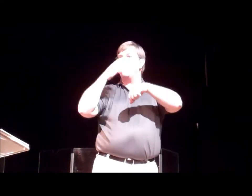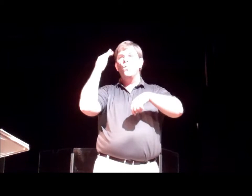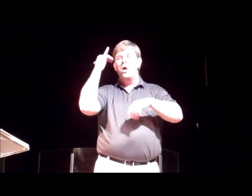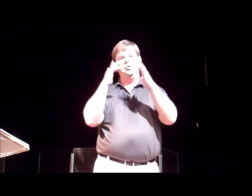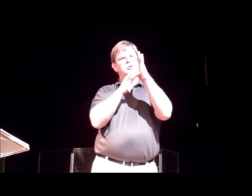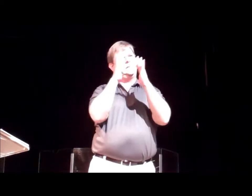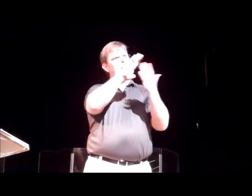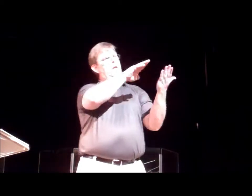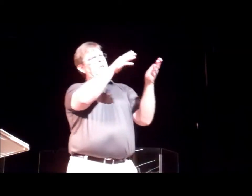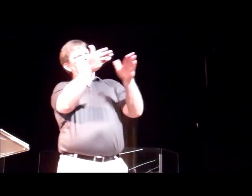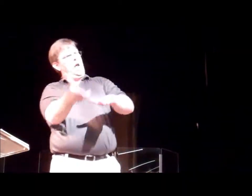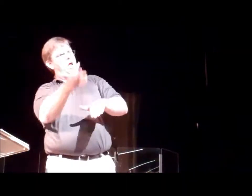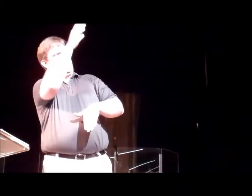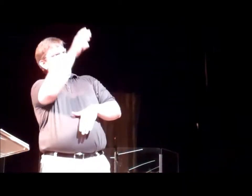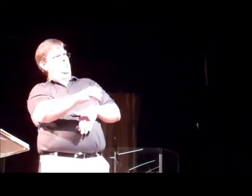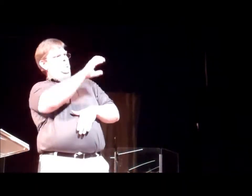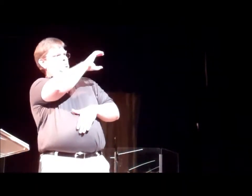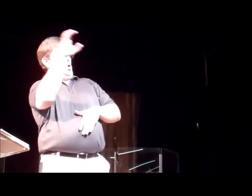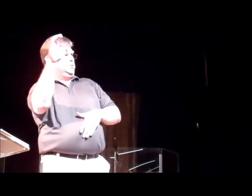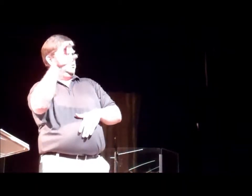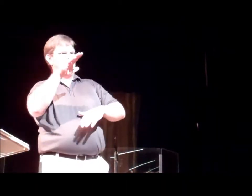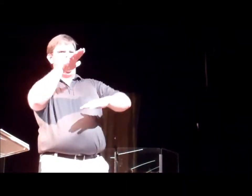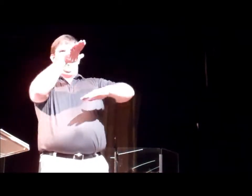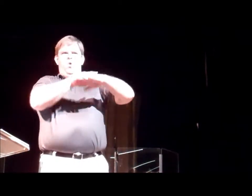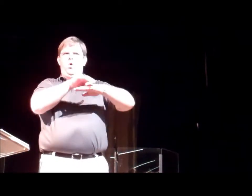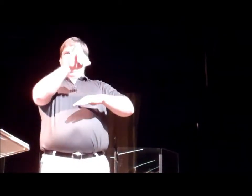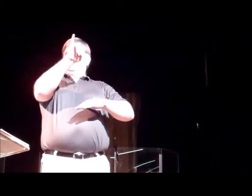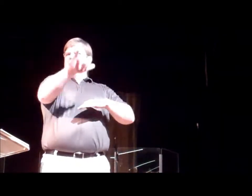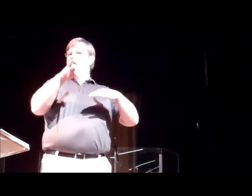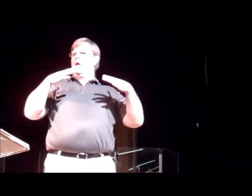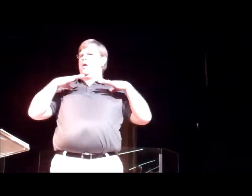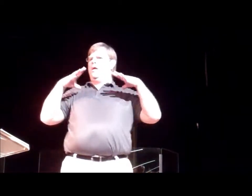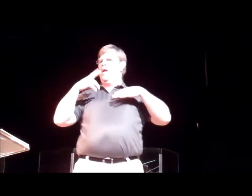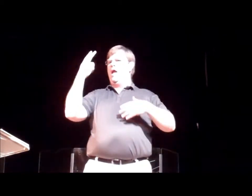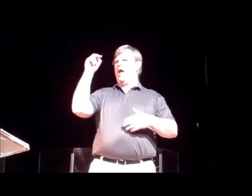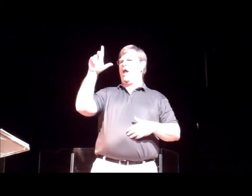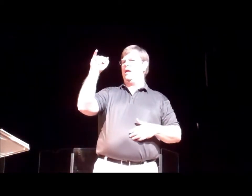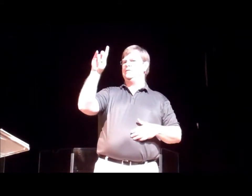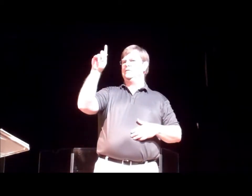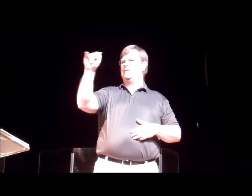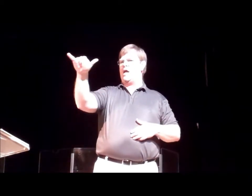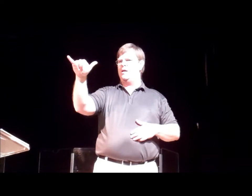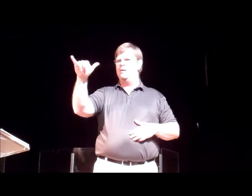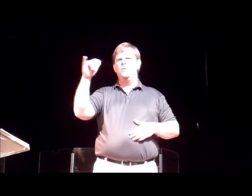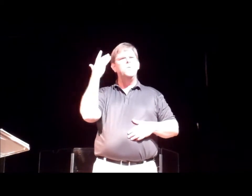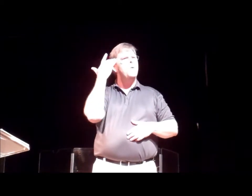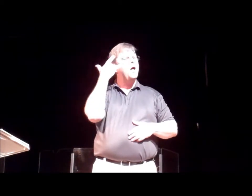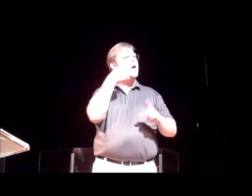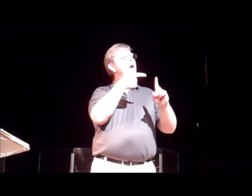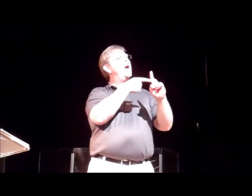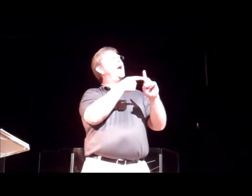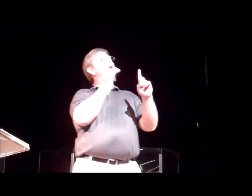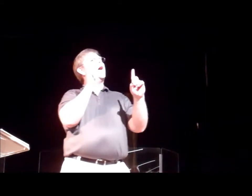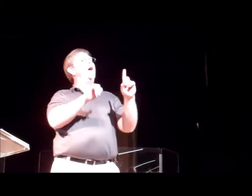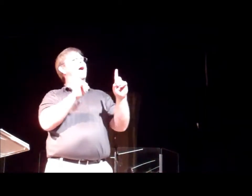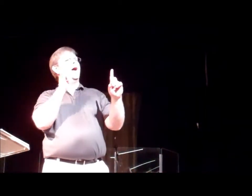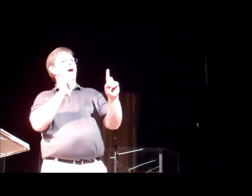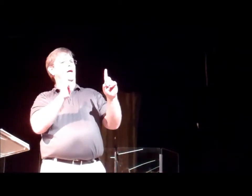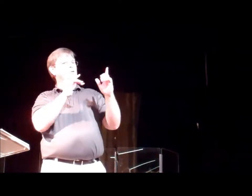it's a very significant time when you think about it. Jesus died on the cross on their high holy day. What